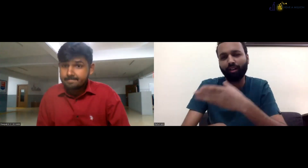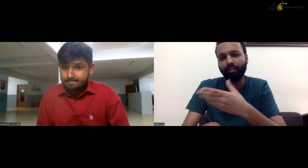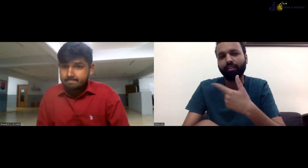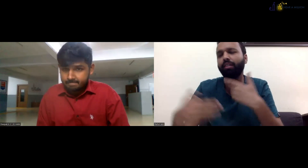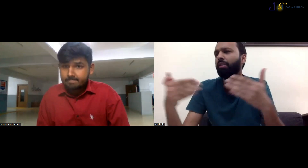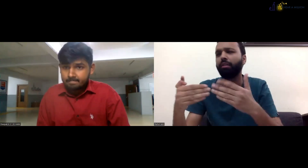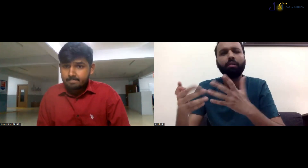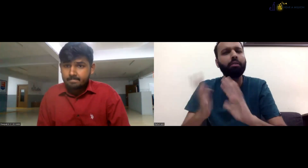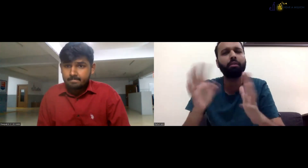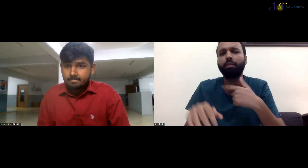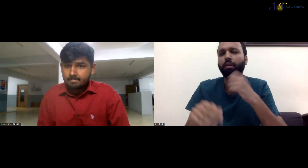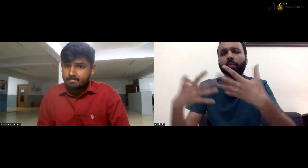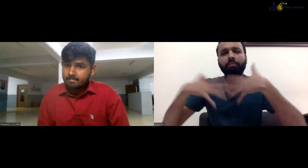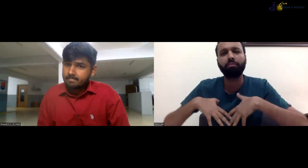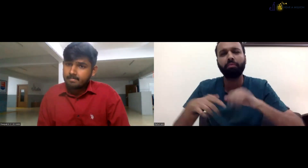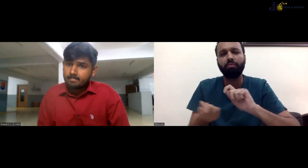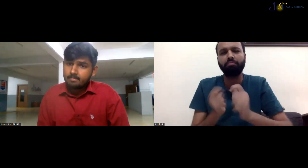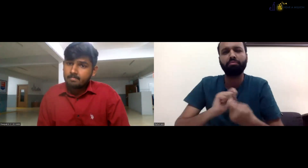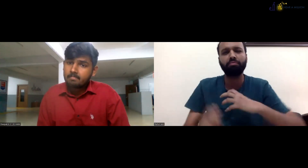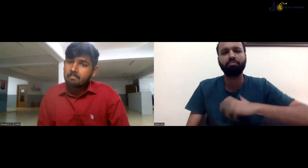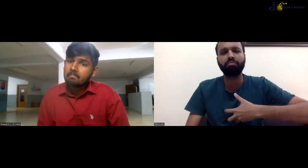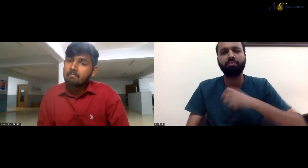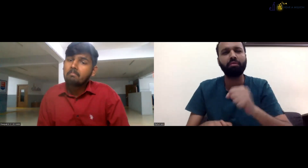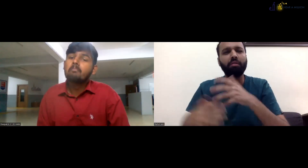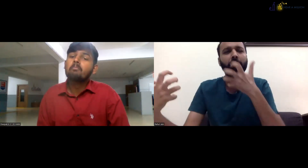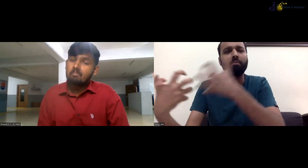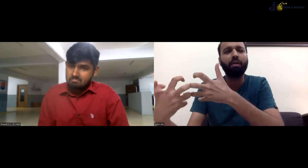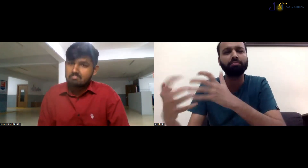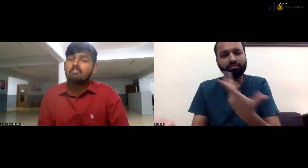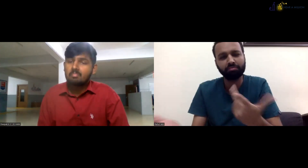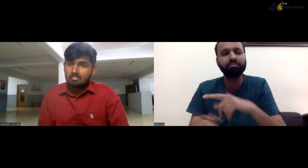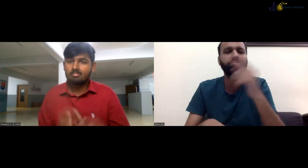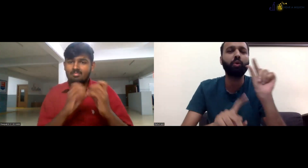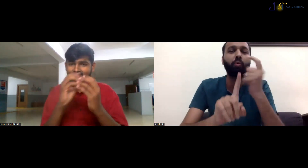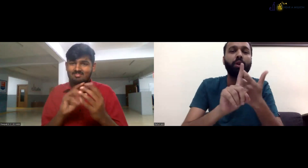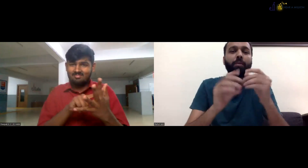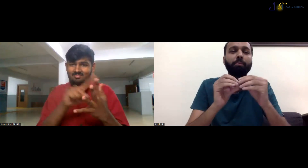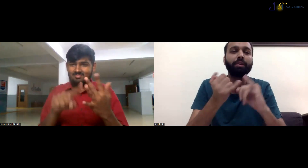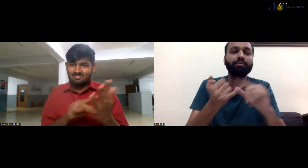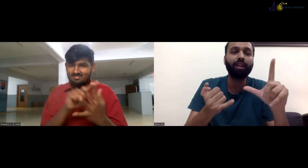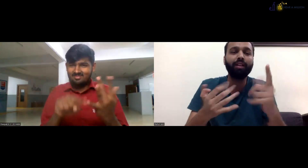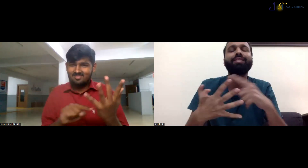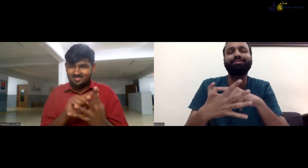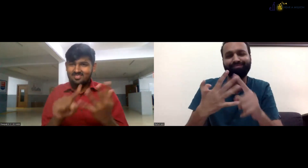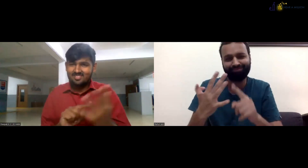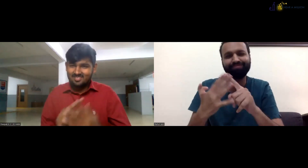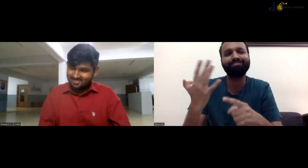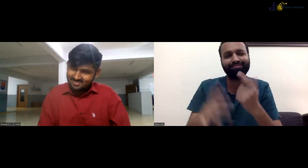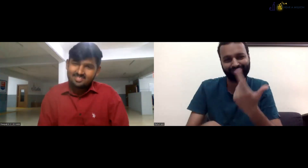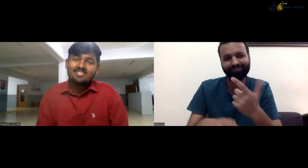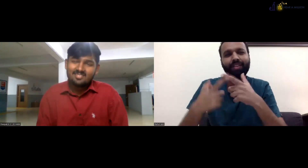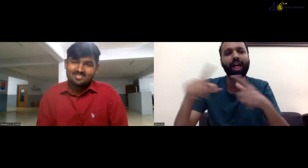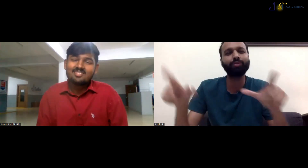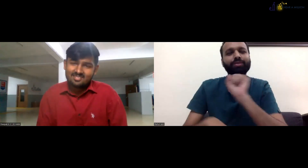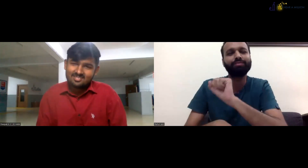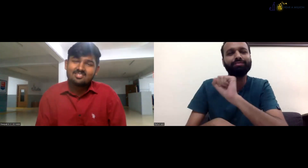US experience. I went to Australia. I had no problems. It takes a little bit of time. It's called code switching, just